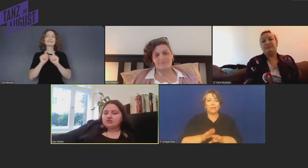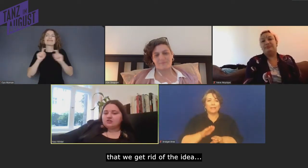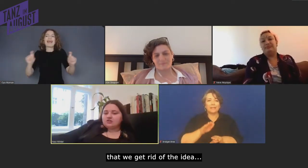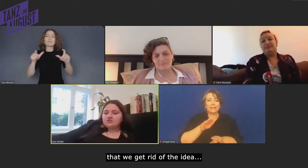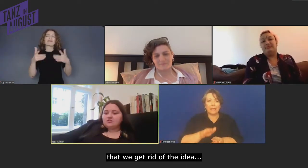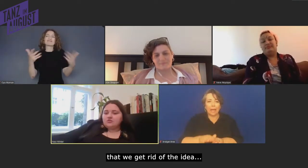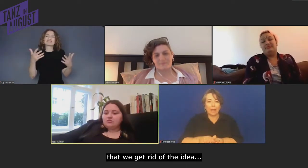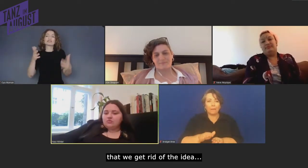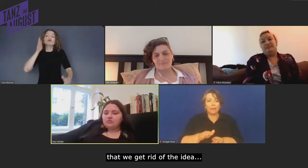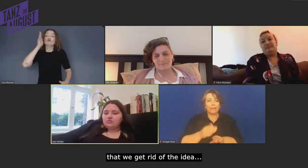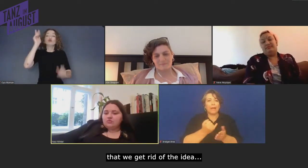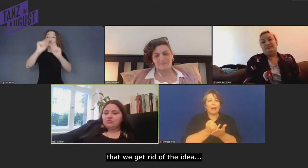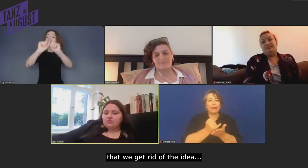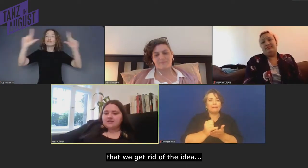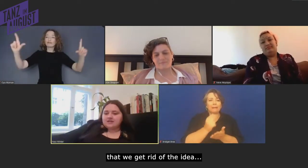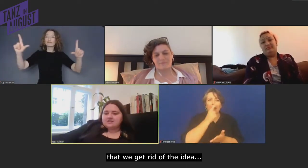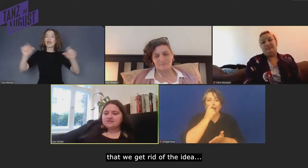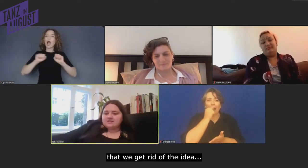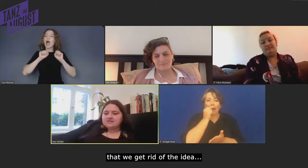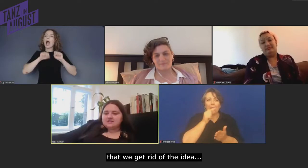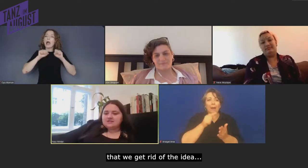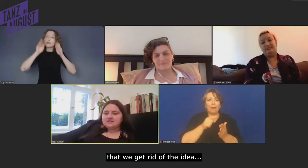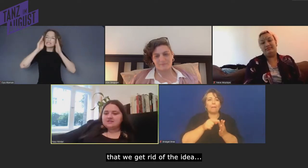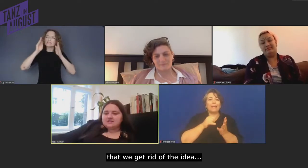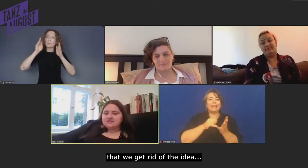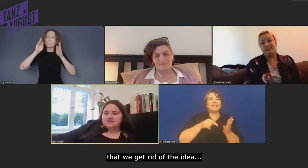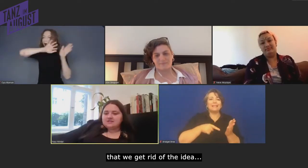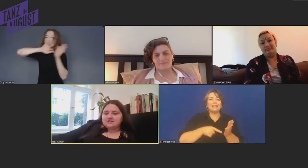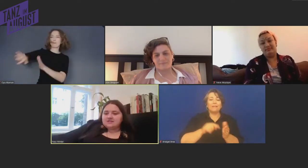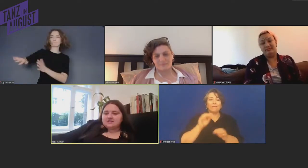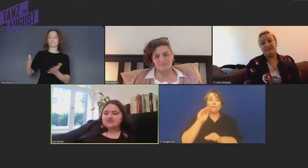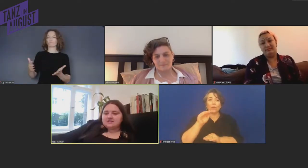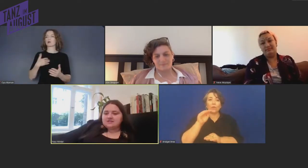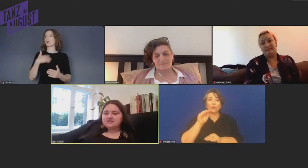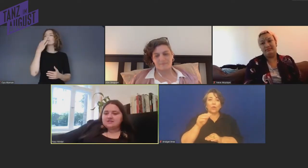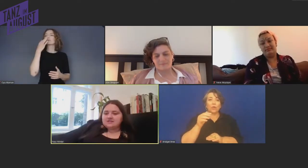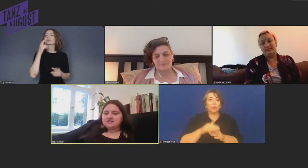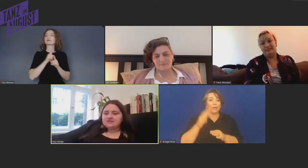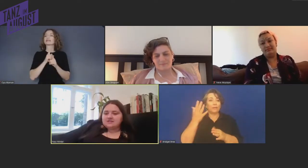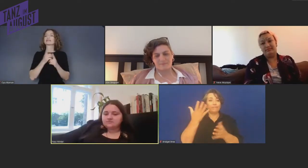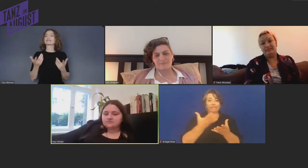we get rid of that idea,